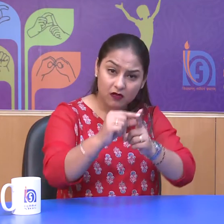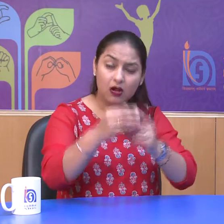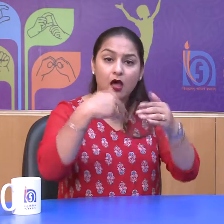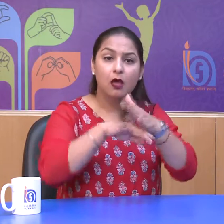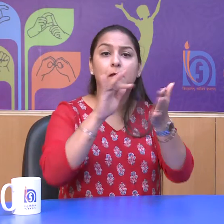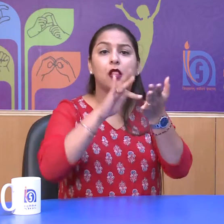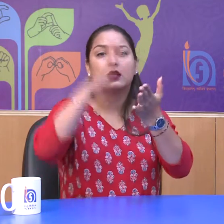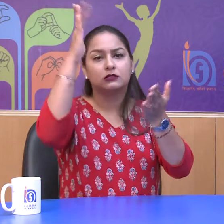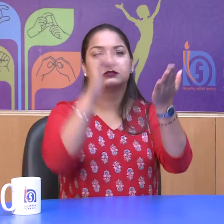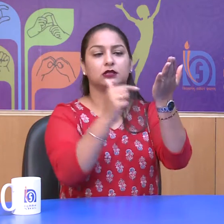Nadu,